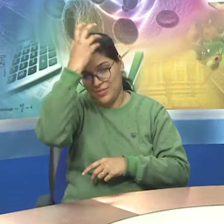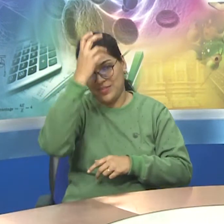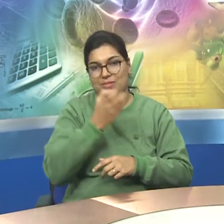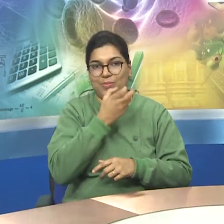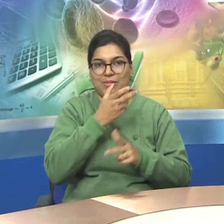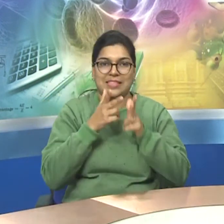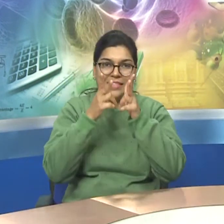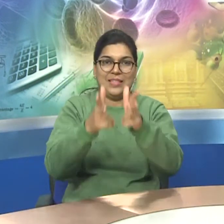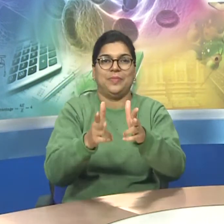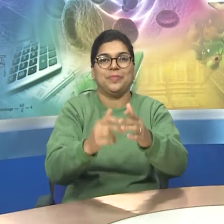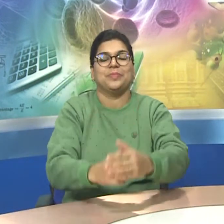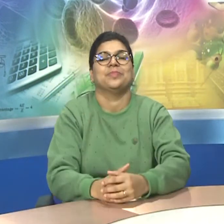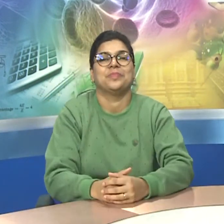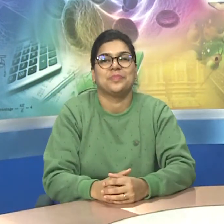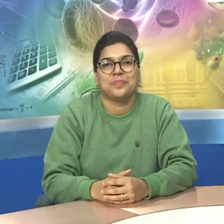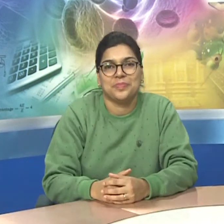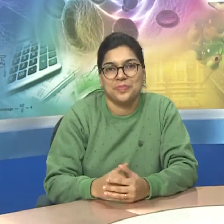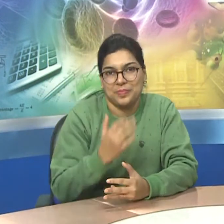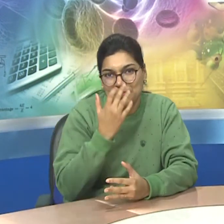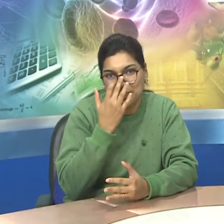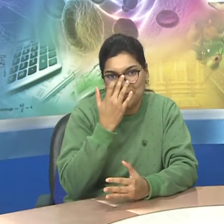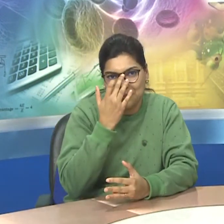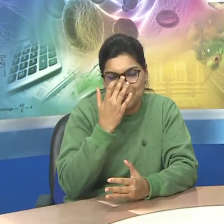and stare as long as sheep or cows.